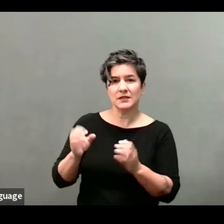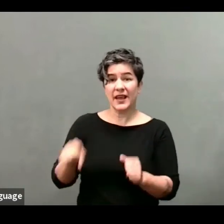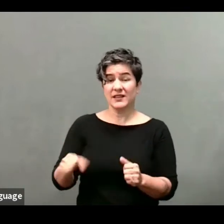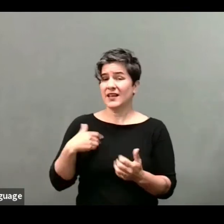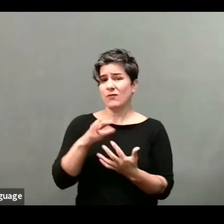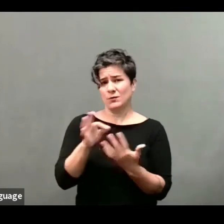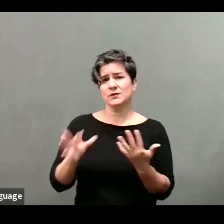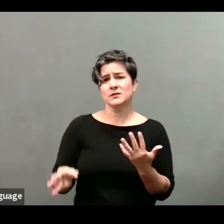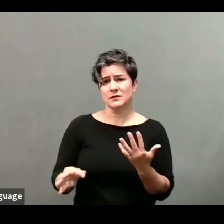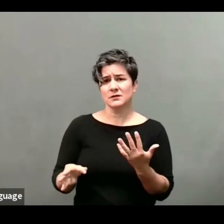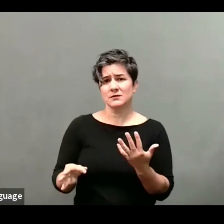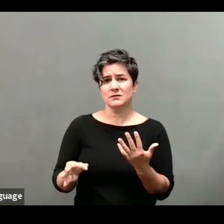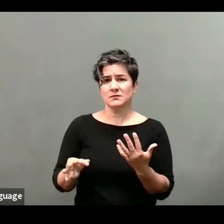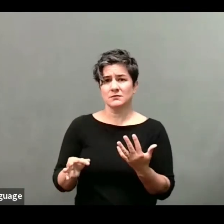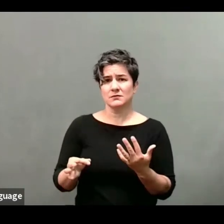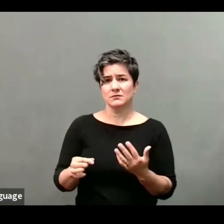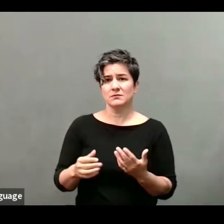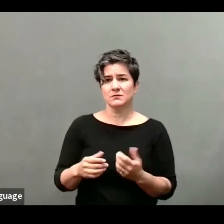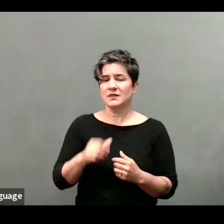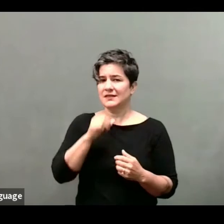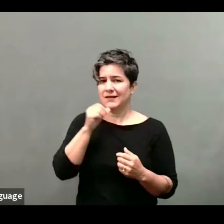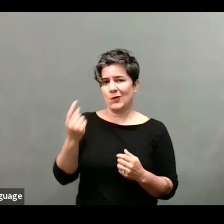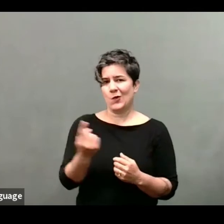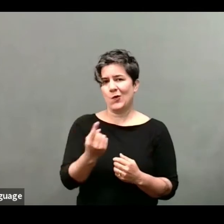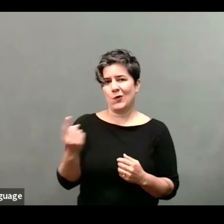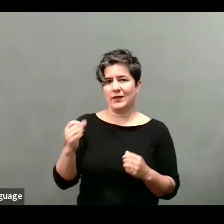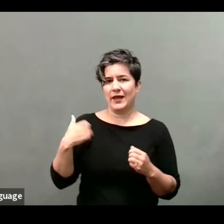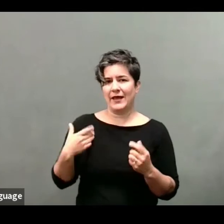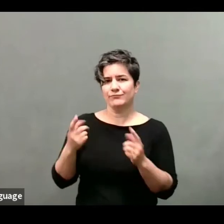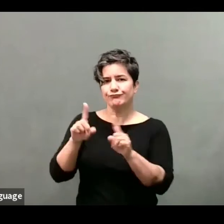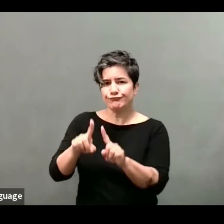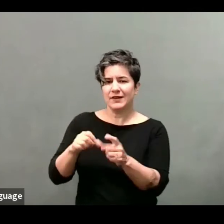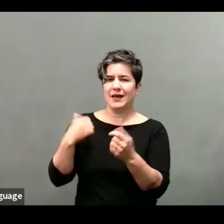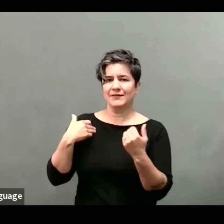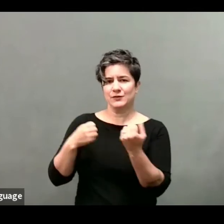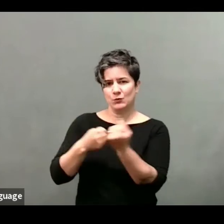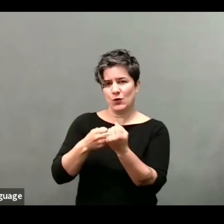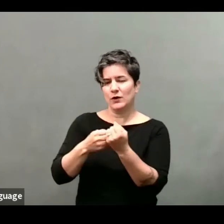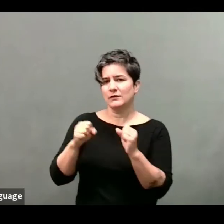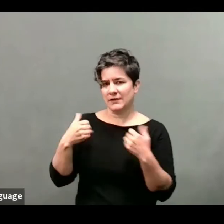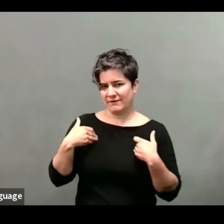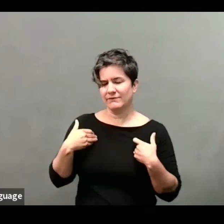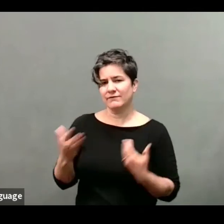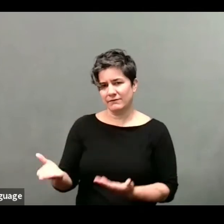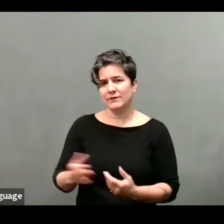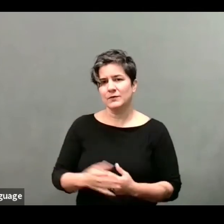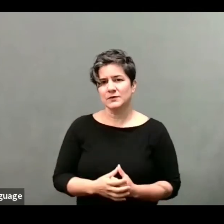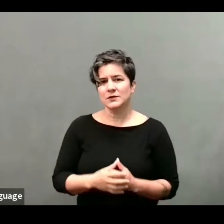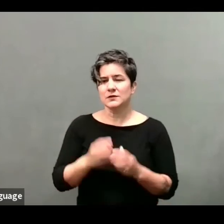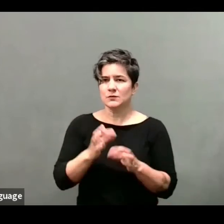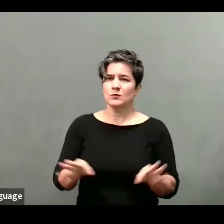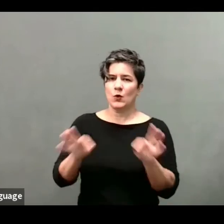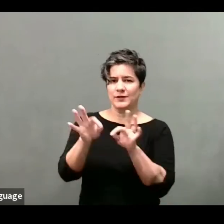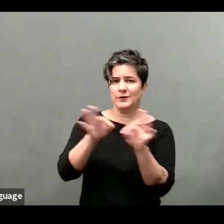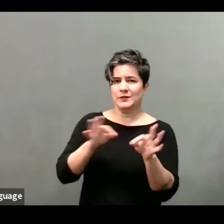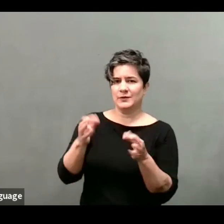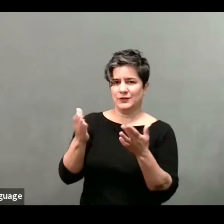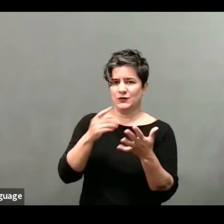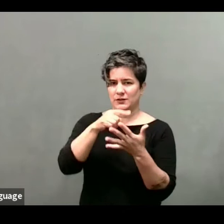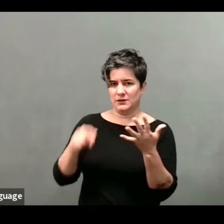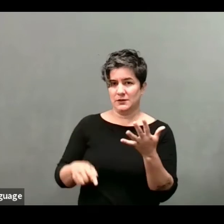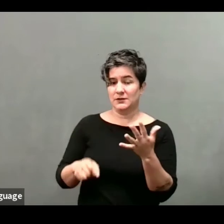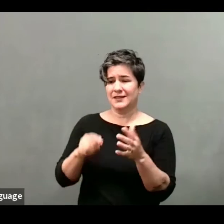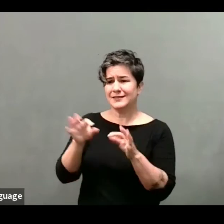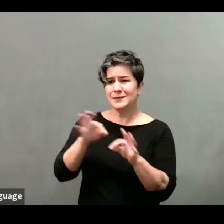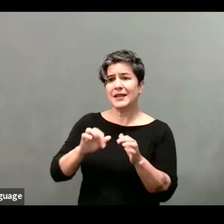and that they don't have to go through the healing process alone. And so just being able to describe those services, let them know how they